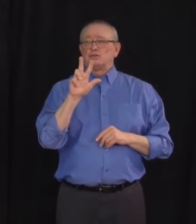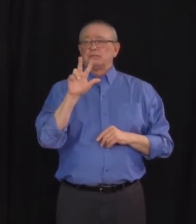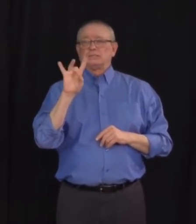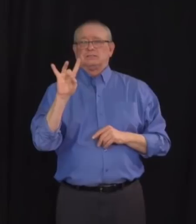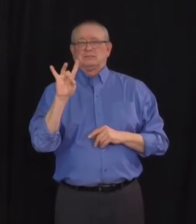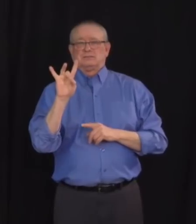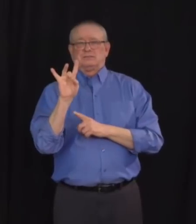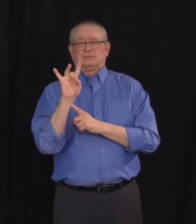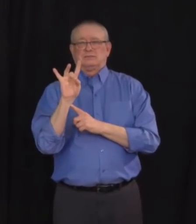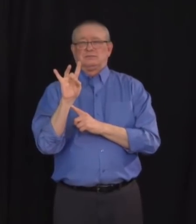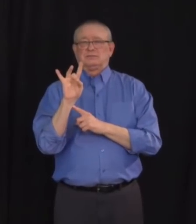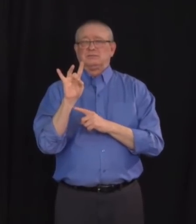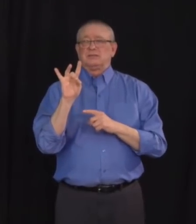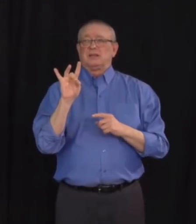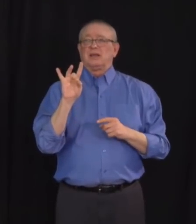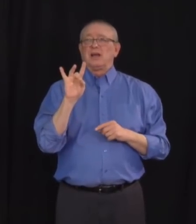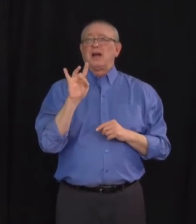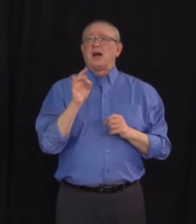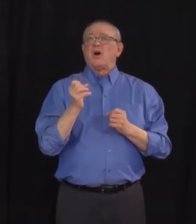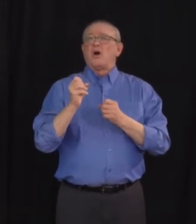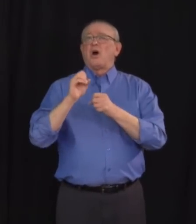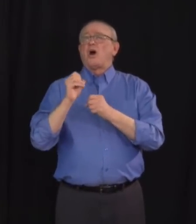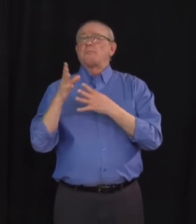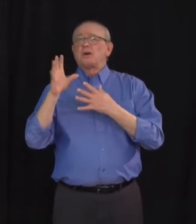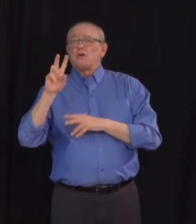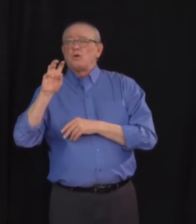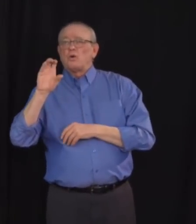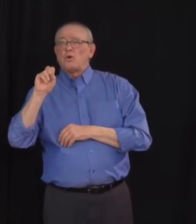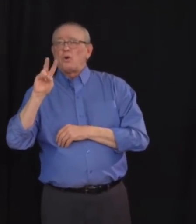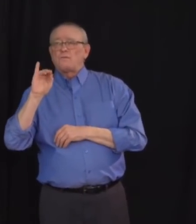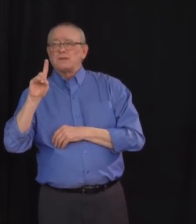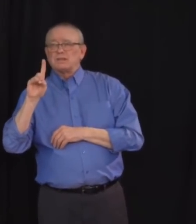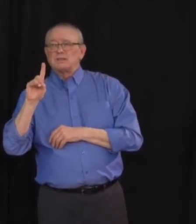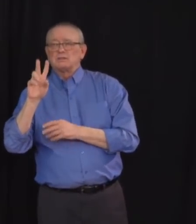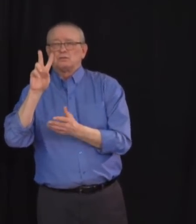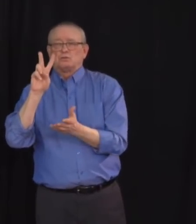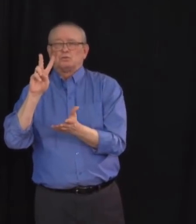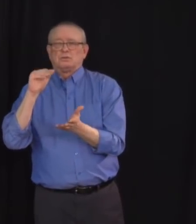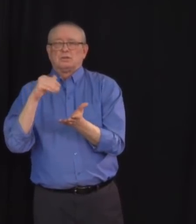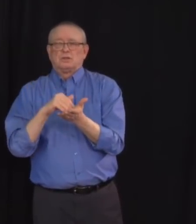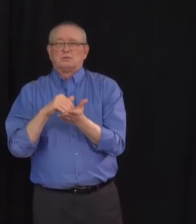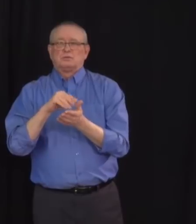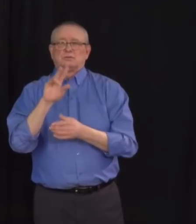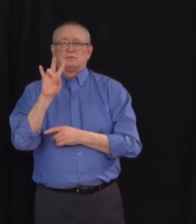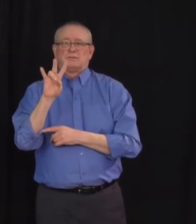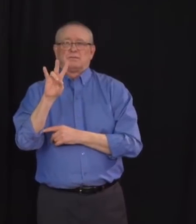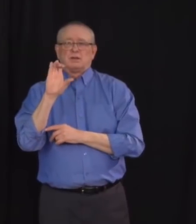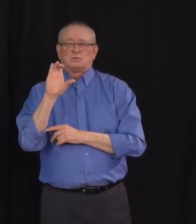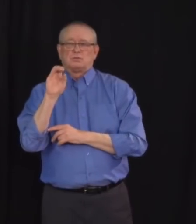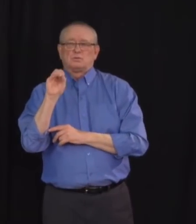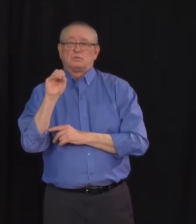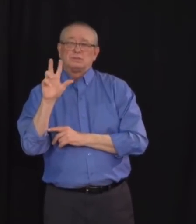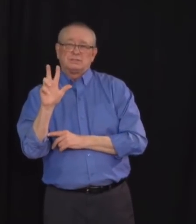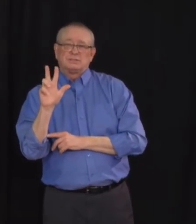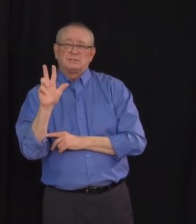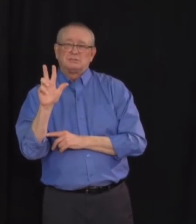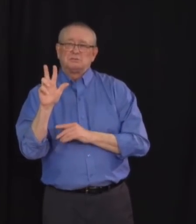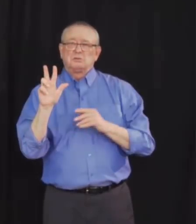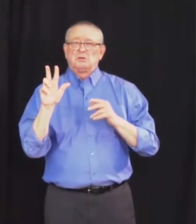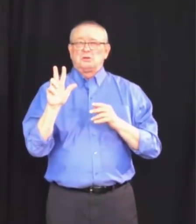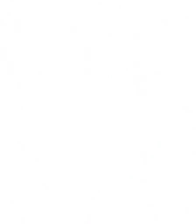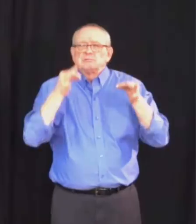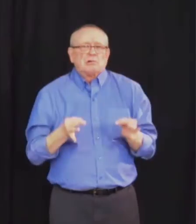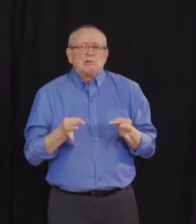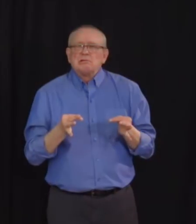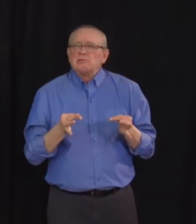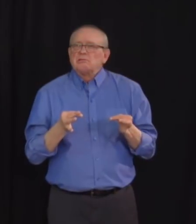have if we let them spread widely. However, so far, variants are still very rare and we are working hard to try to keep it that